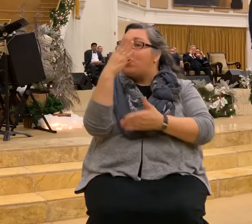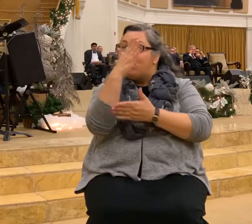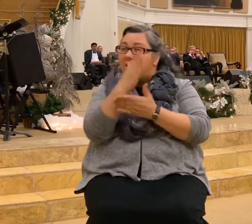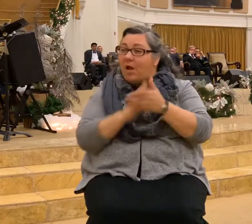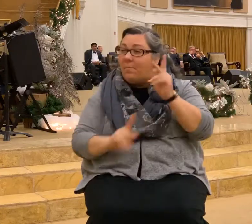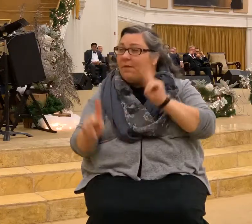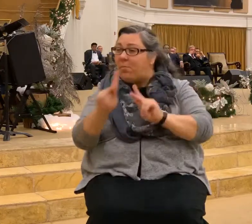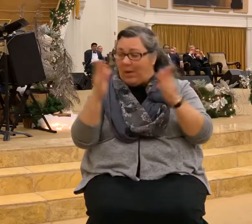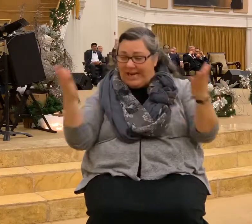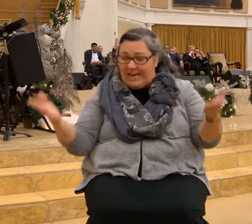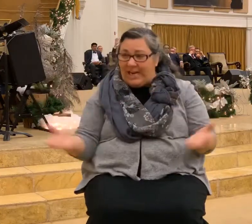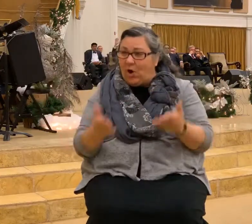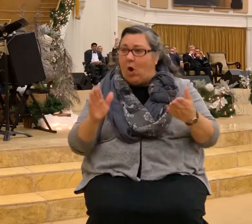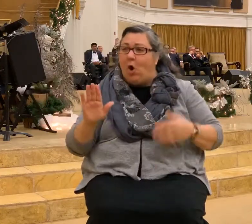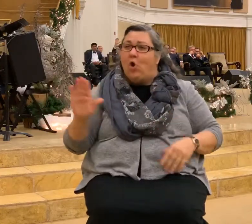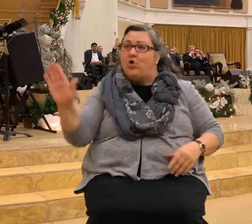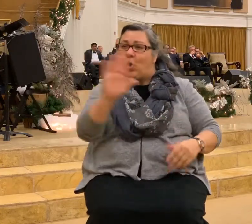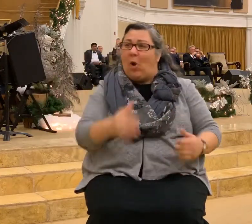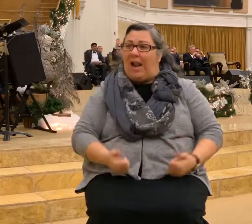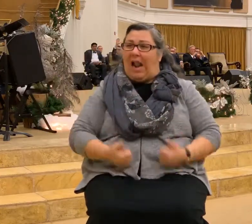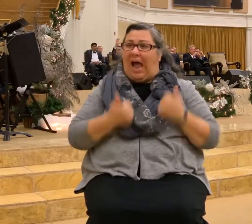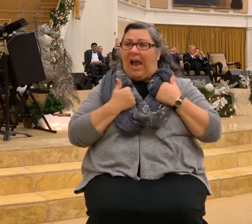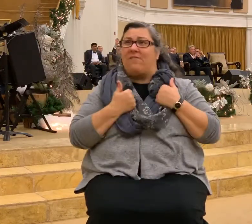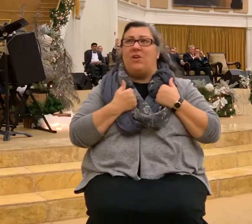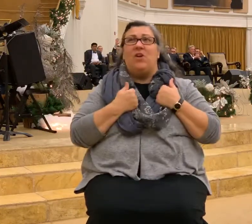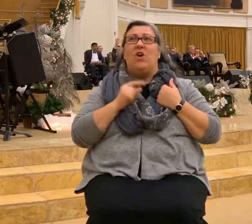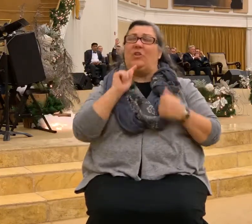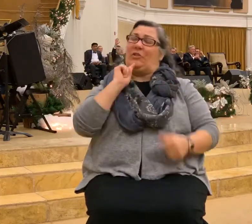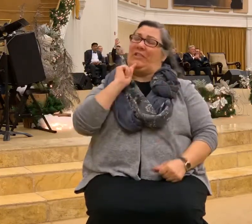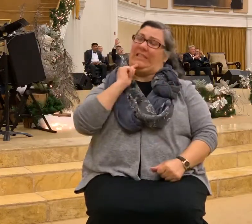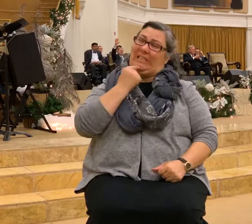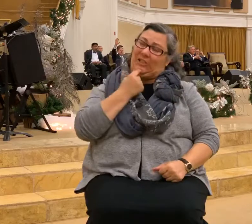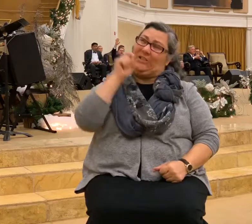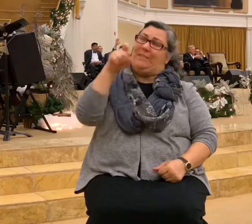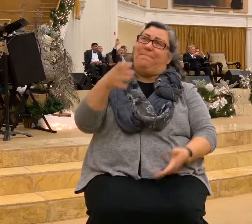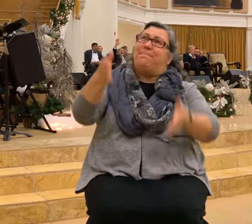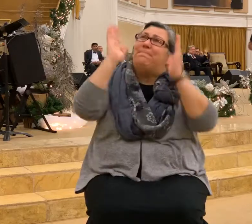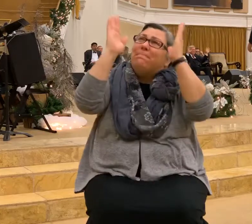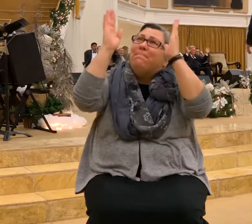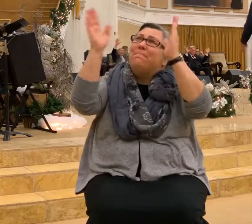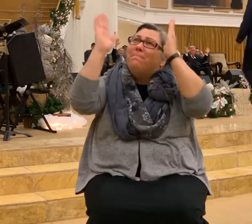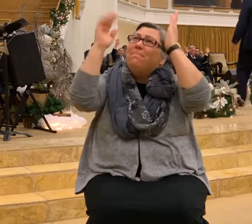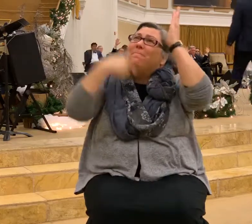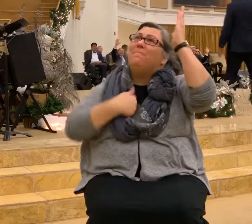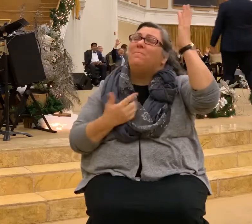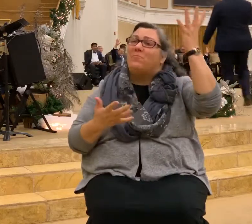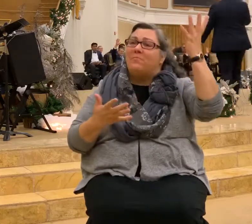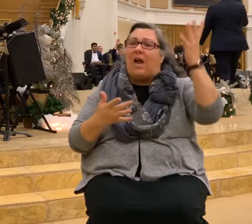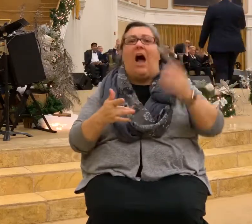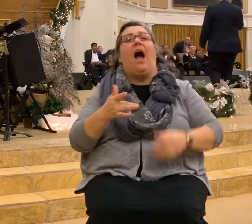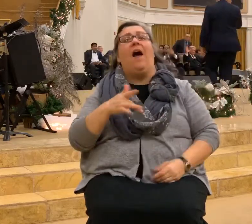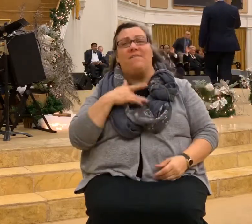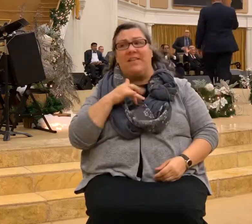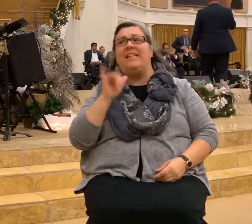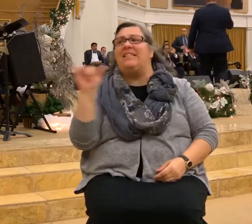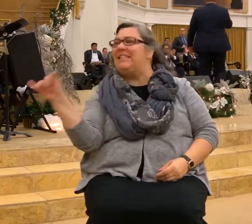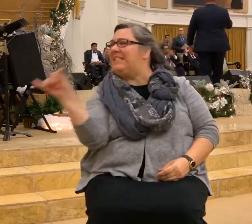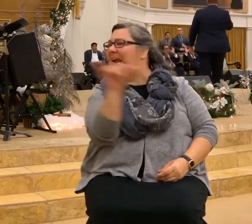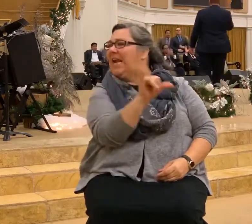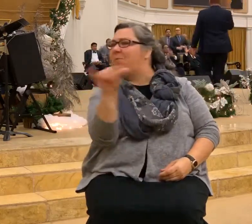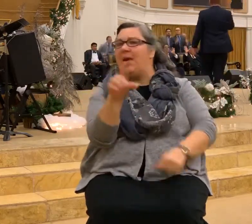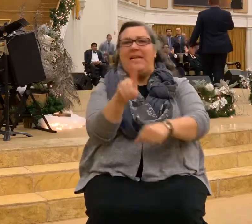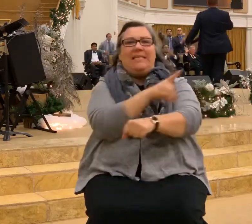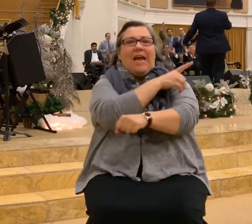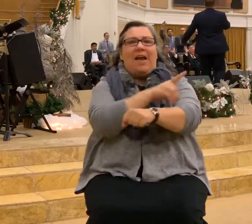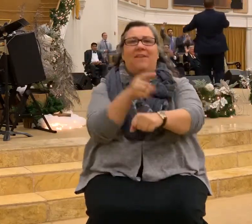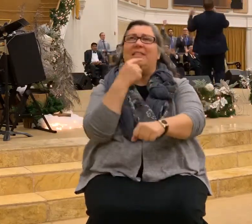got a feeling that you're at the point where you got to get desperate with God. Oh, I got a feeling that's where David was